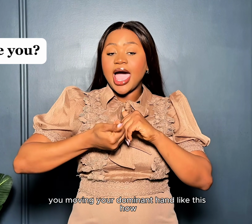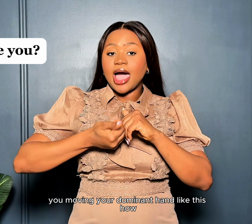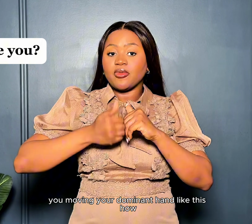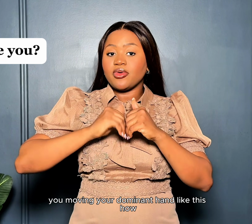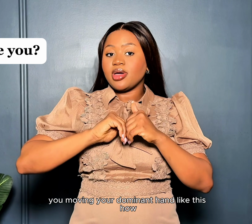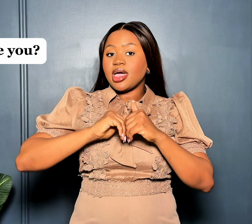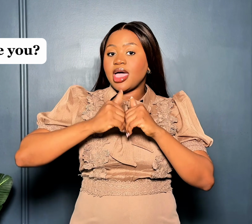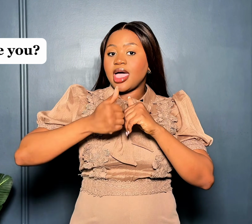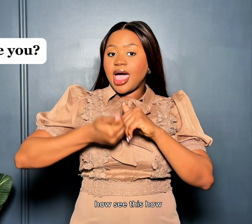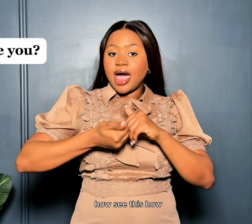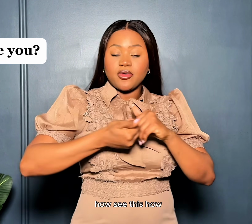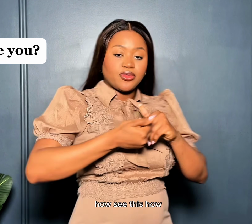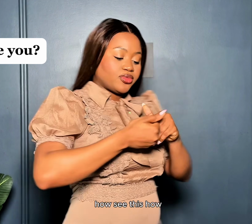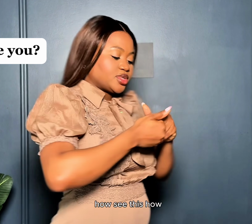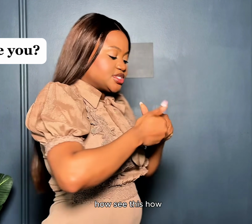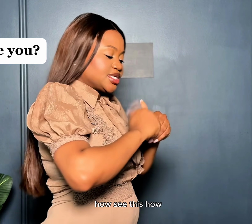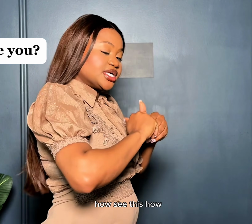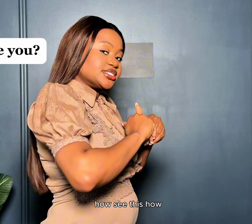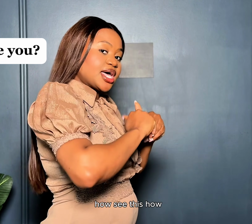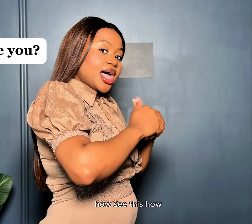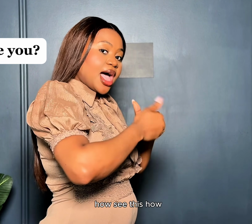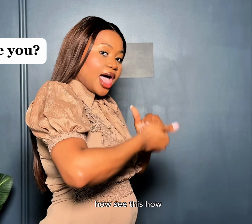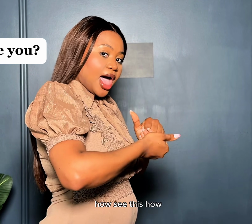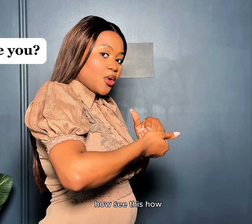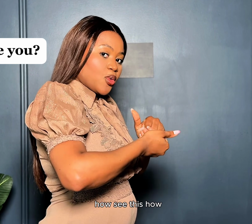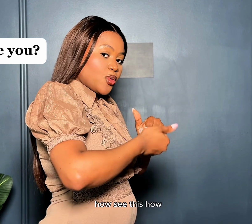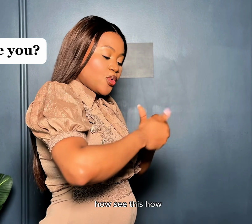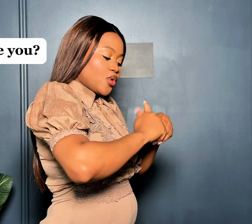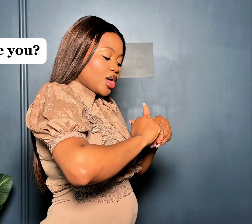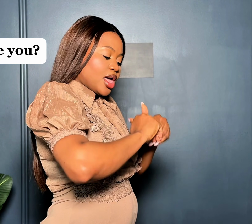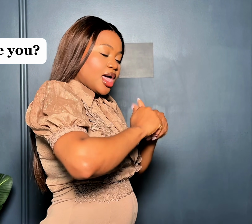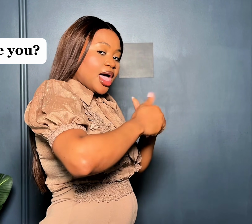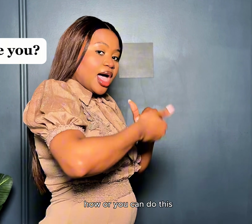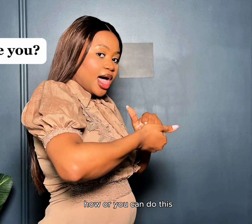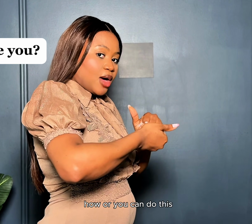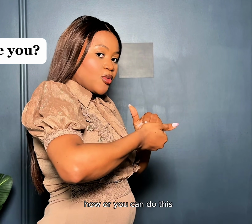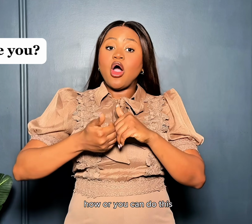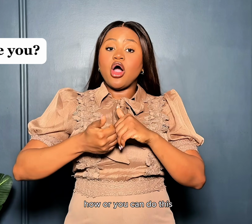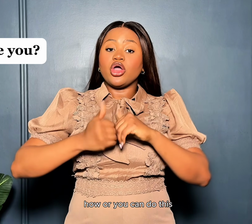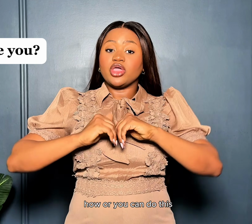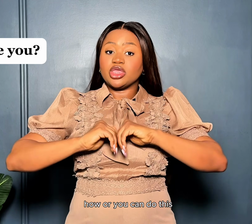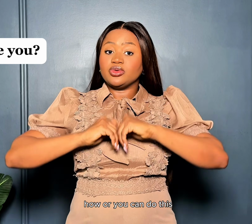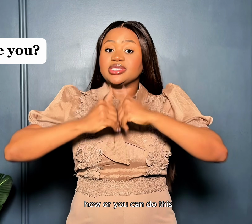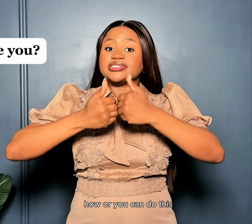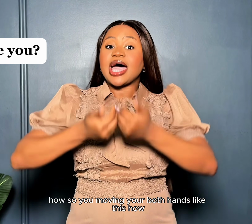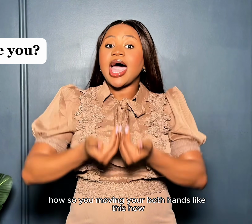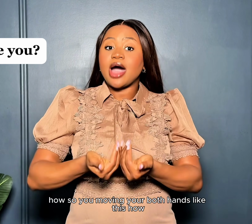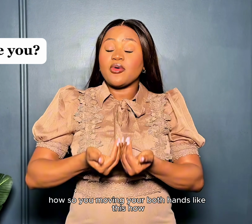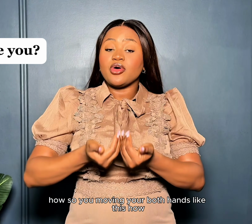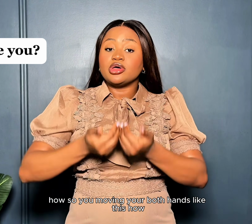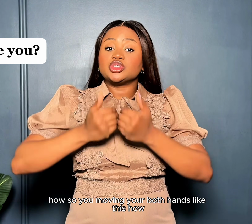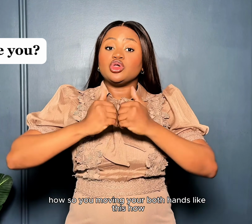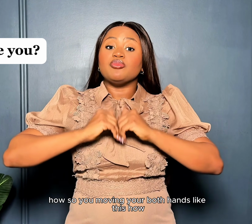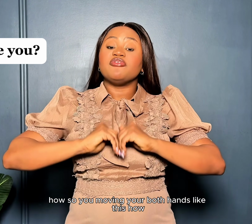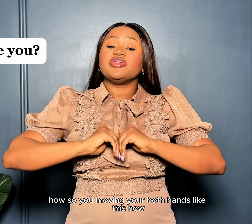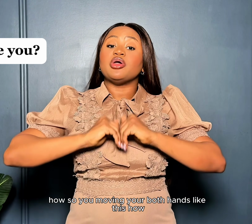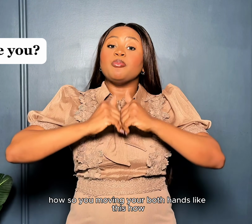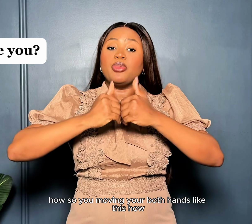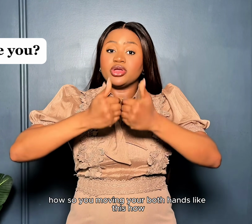How? How? See this? How? How? Or you can do this. How? So you're moving your both